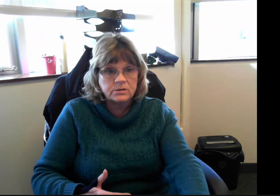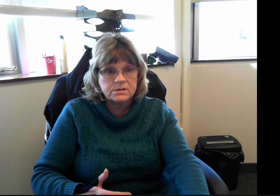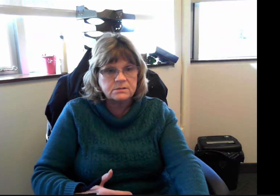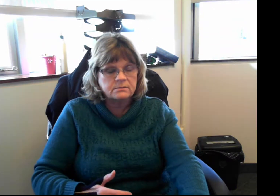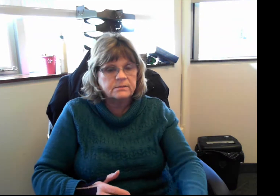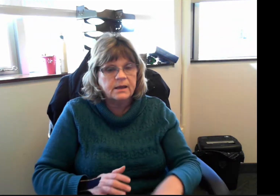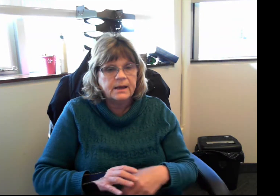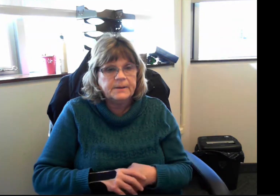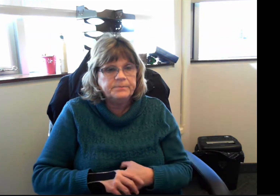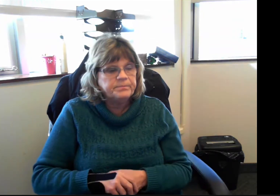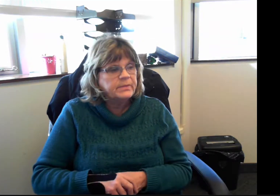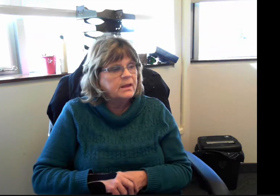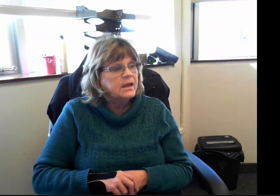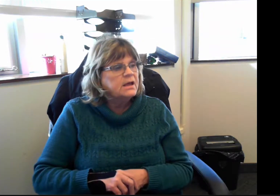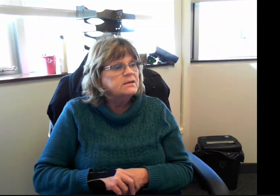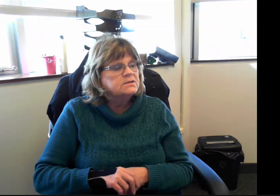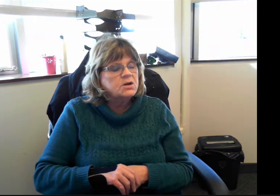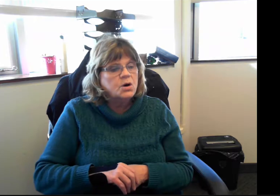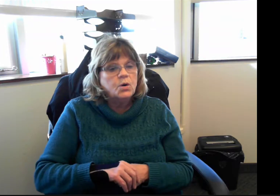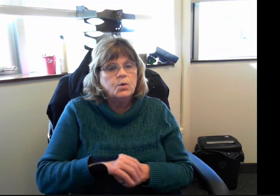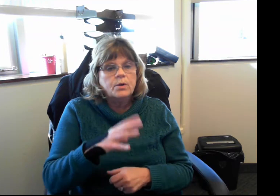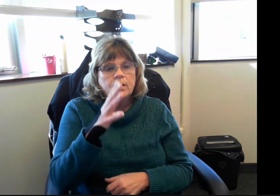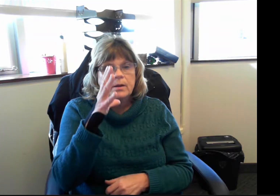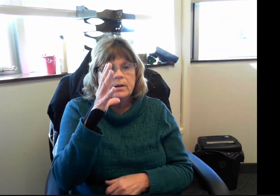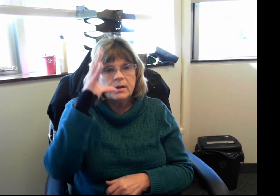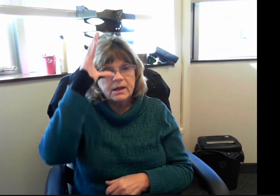pronouns. Okay, so